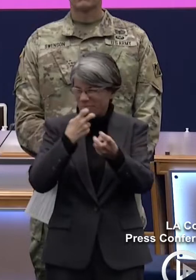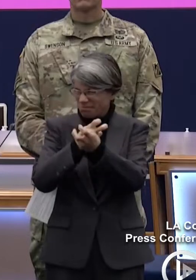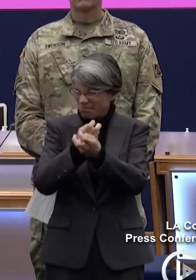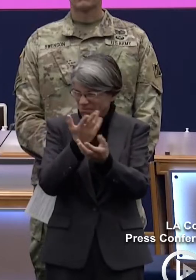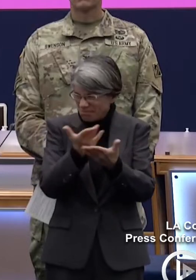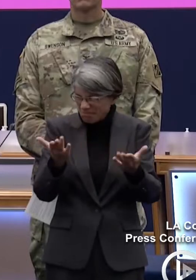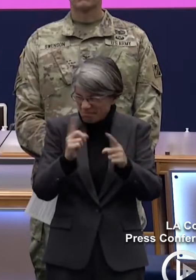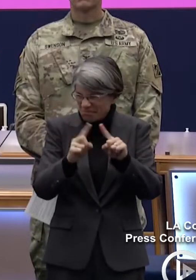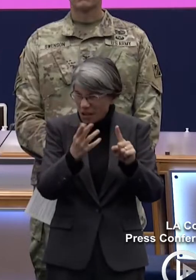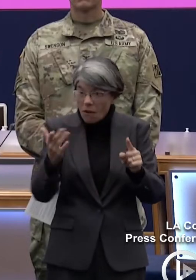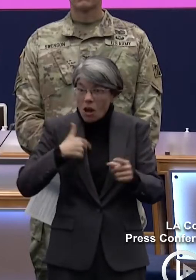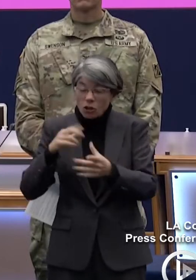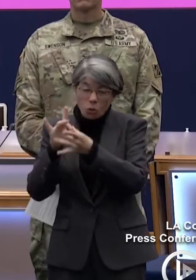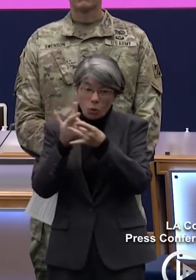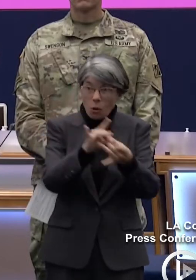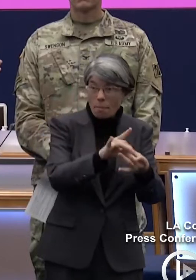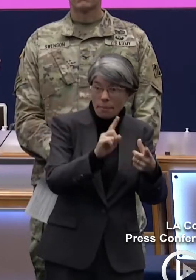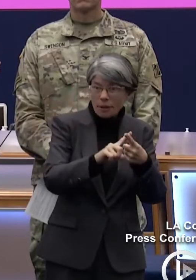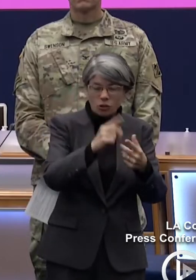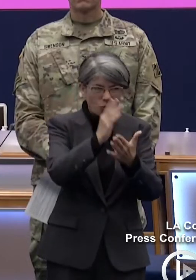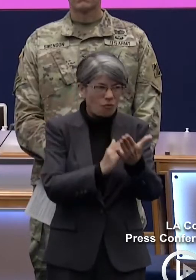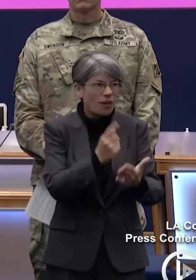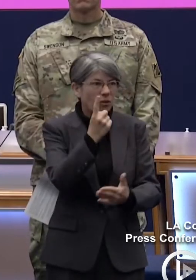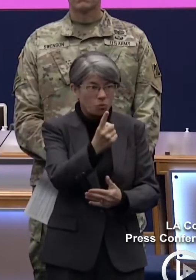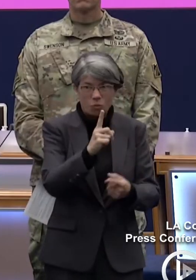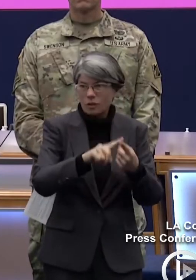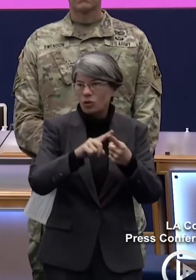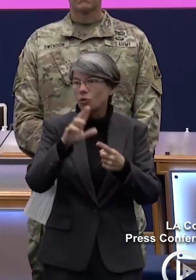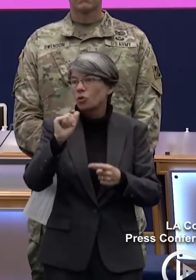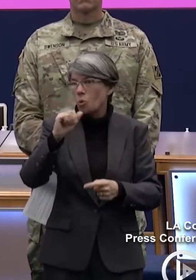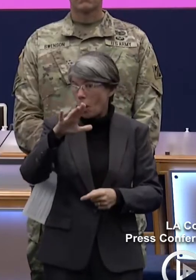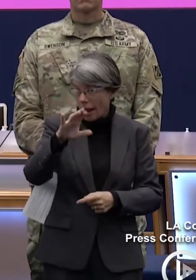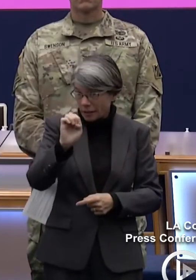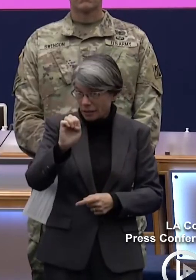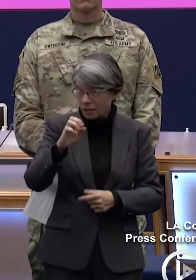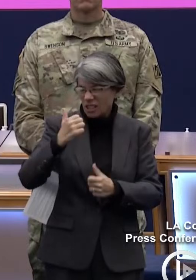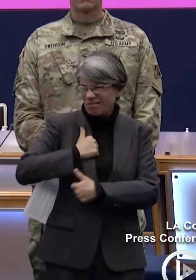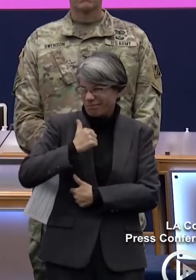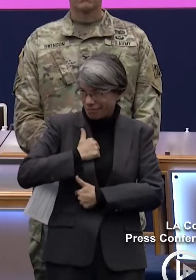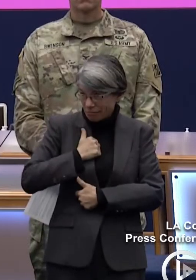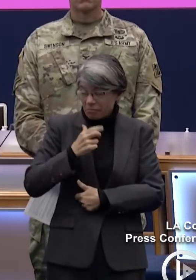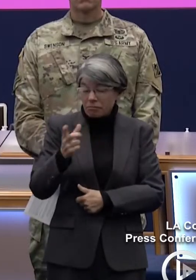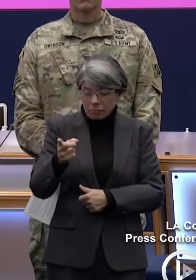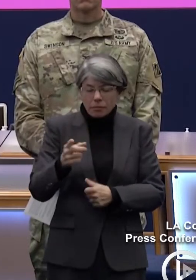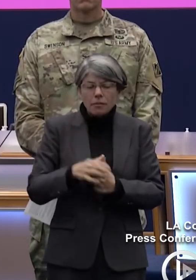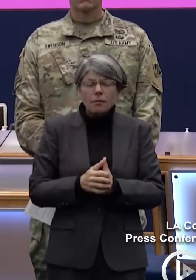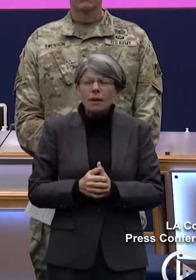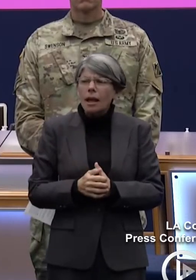we deferred the Phase 1 removal to the Corps, and the kinds of